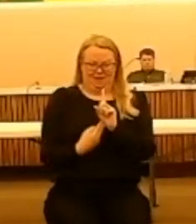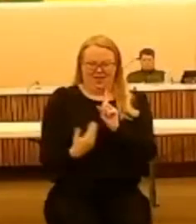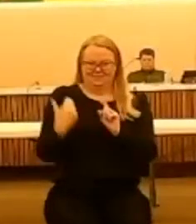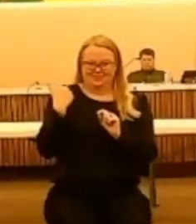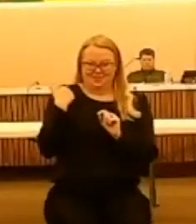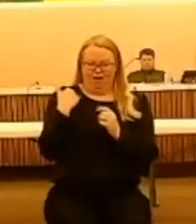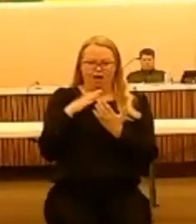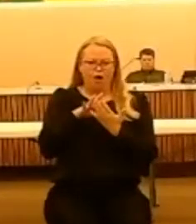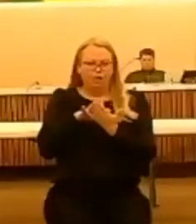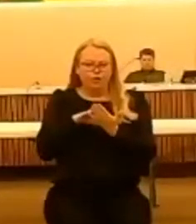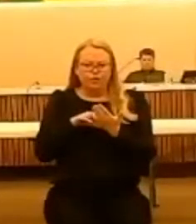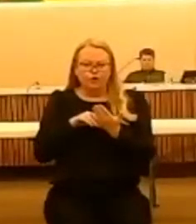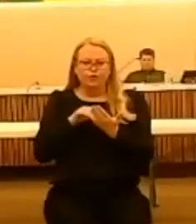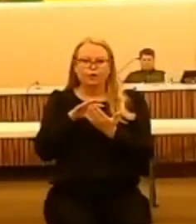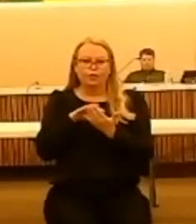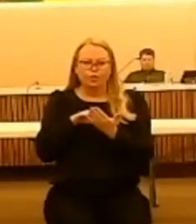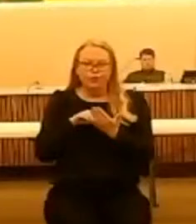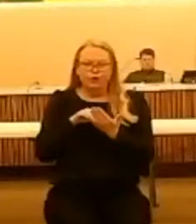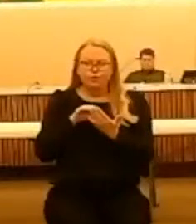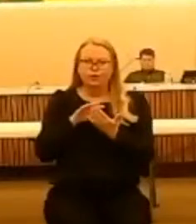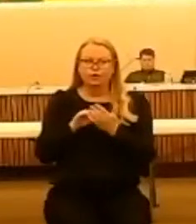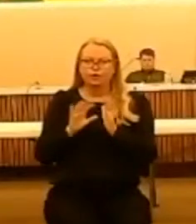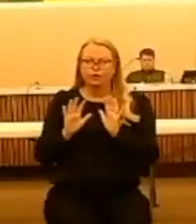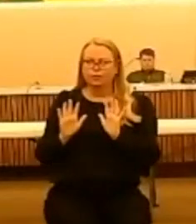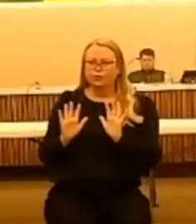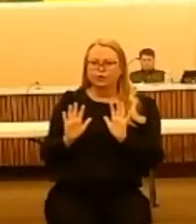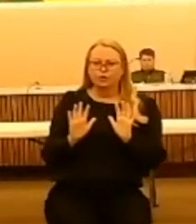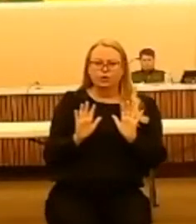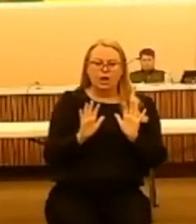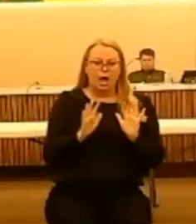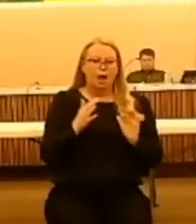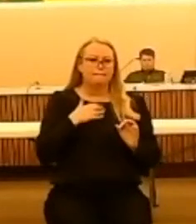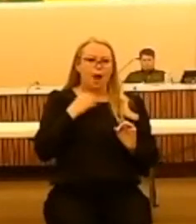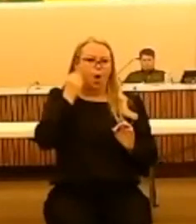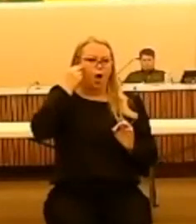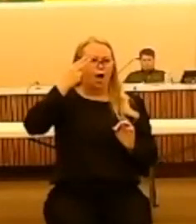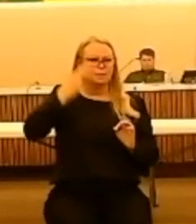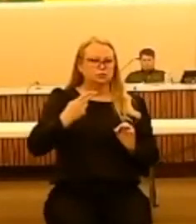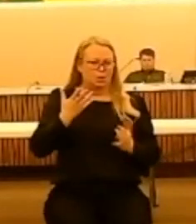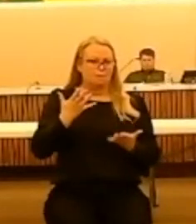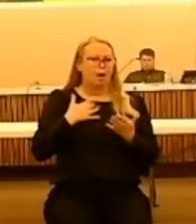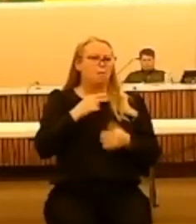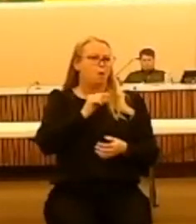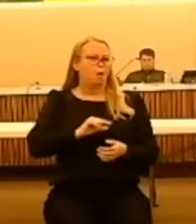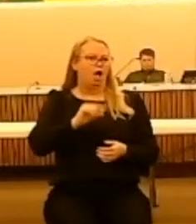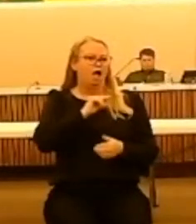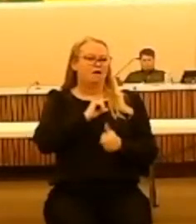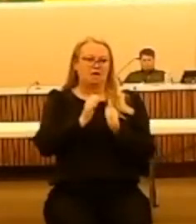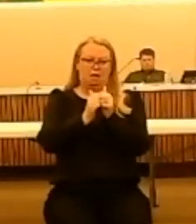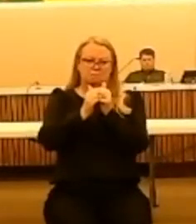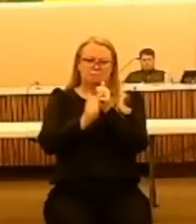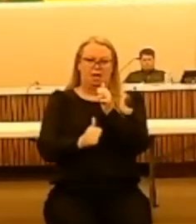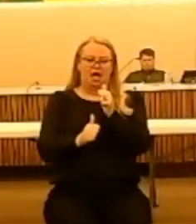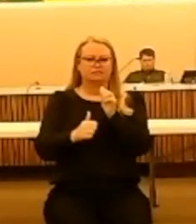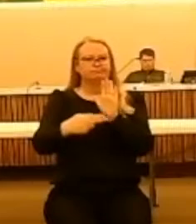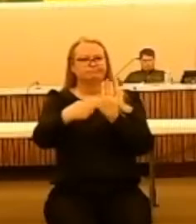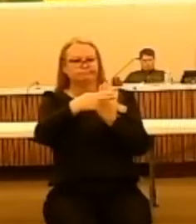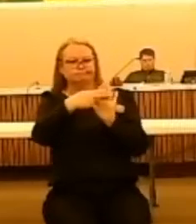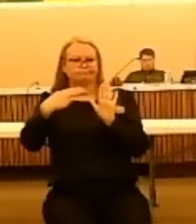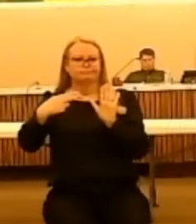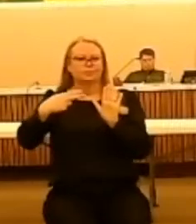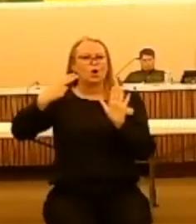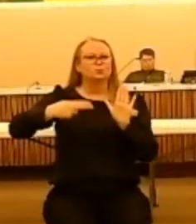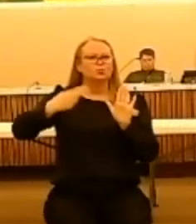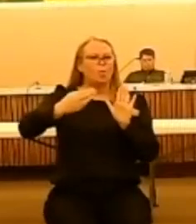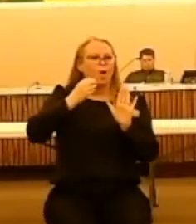about the history of the home, and we believe that it may qualify for the historical house designation, which, as you know,